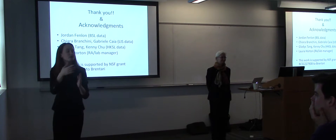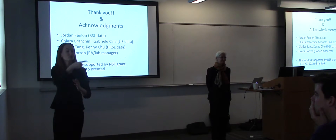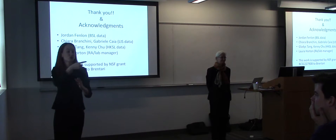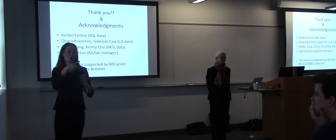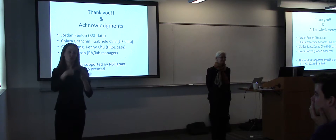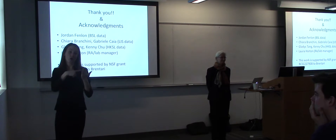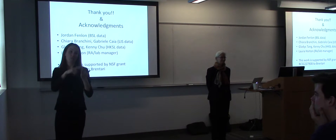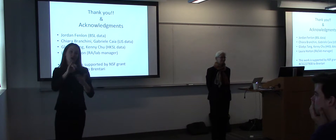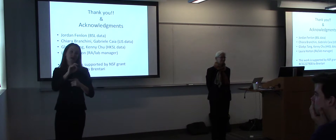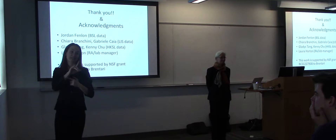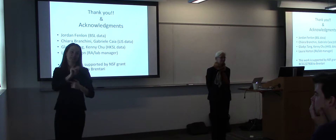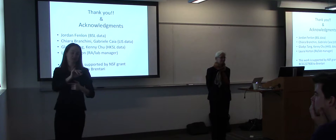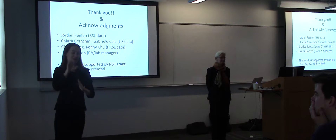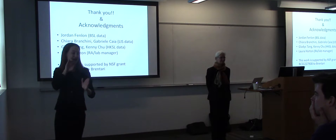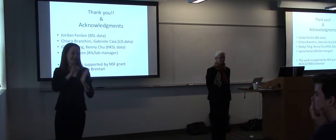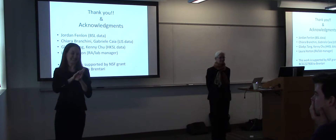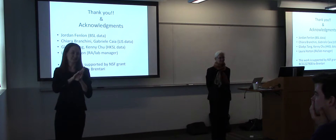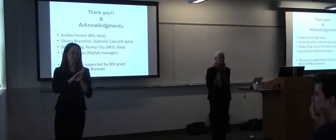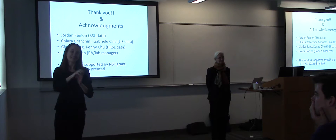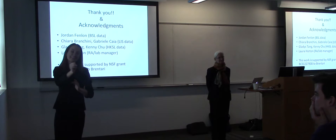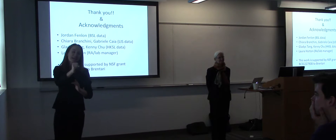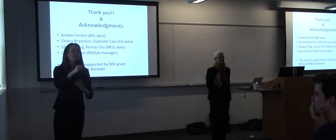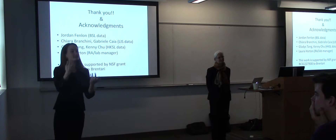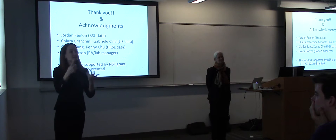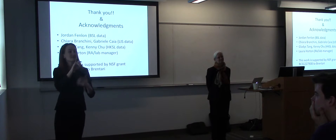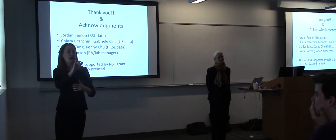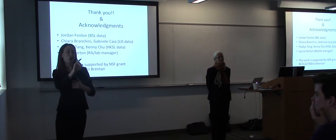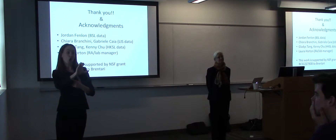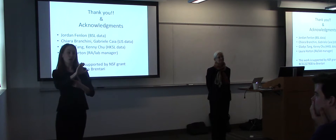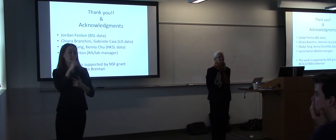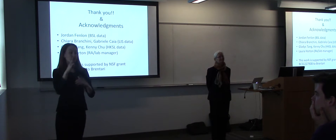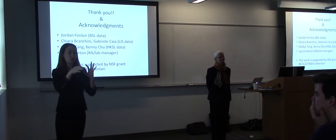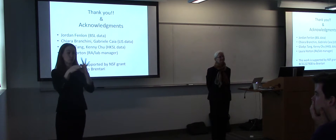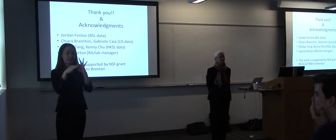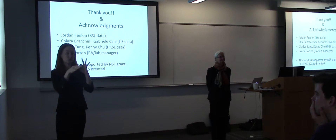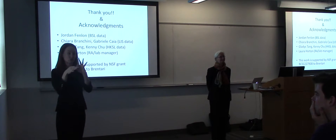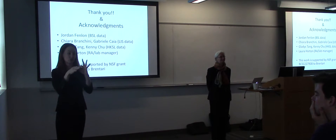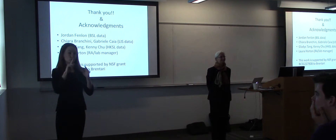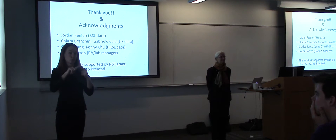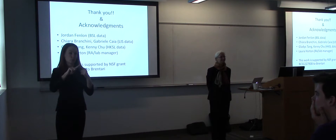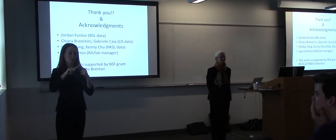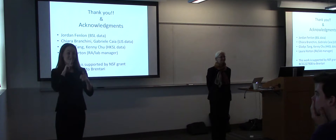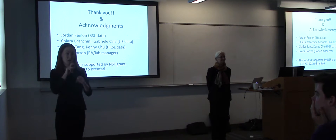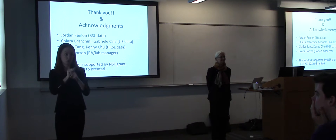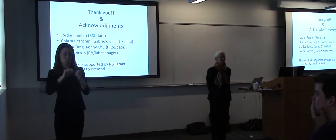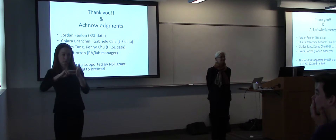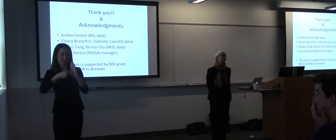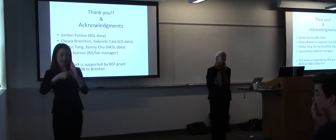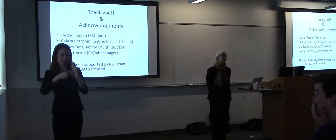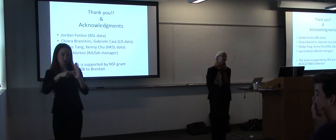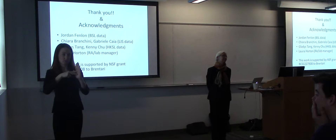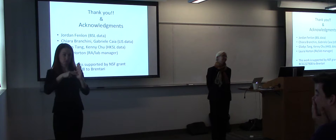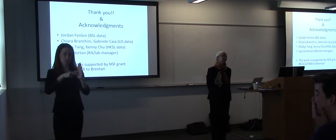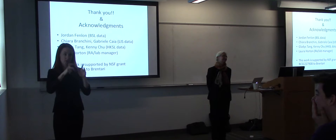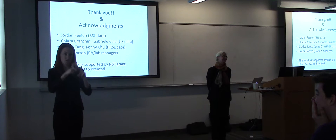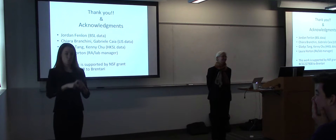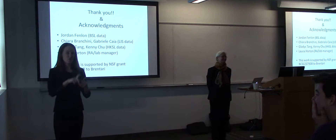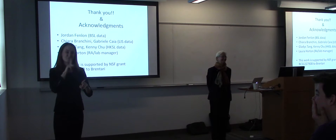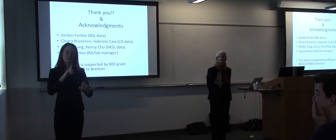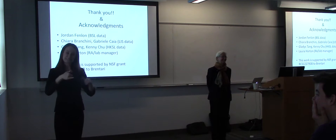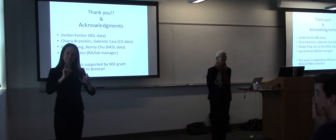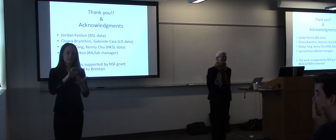mentioning is, it's iconic in the sense that there's a relationship to the meaning of it, but it's still arbitrary in some ways and